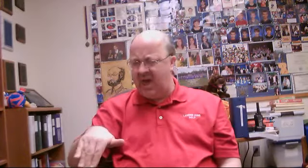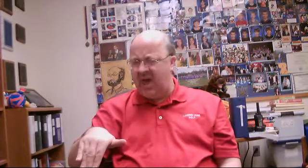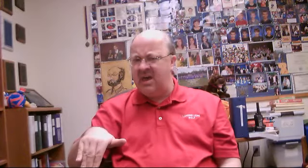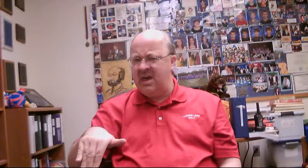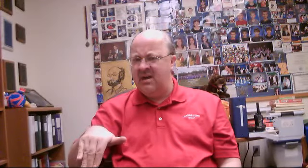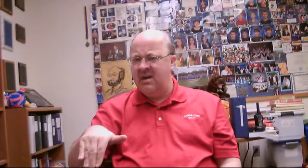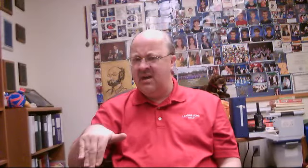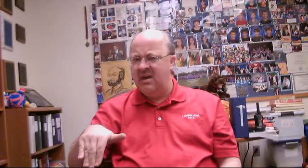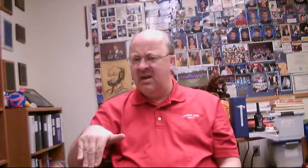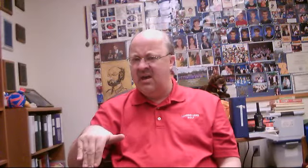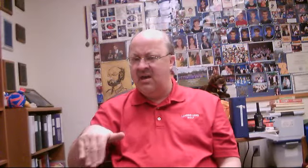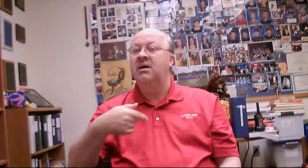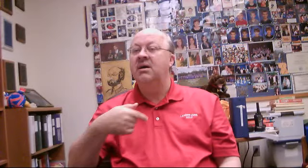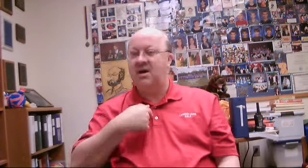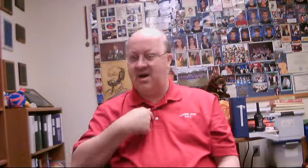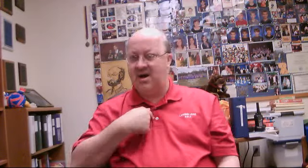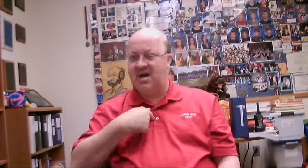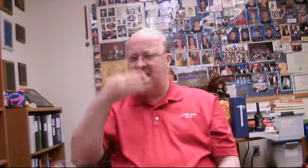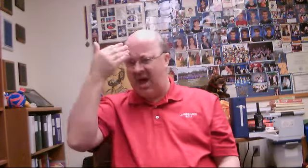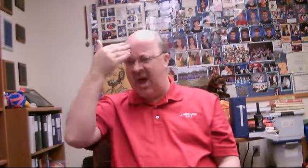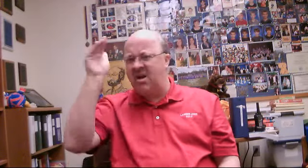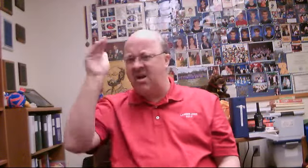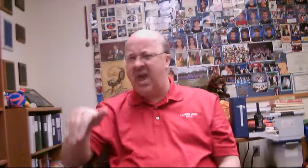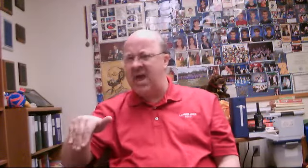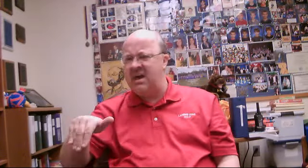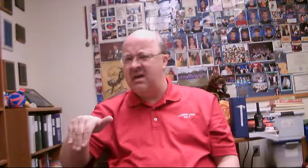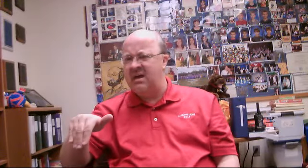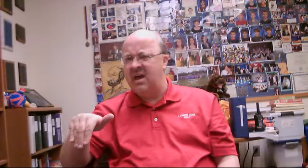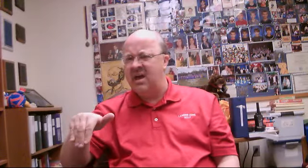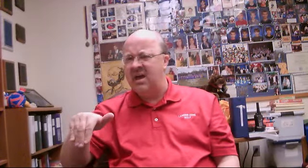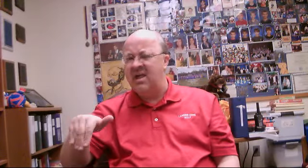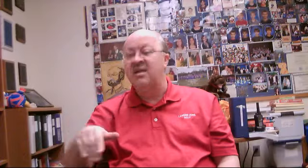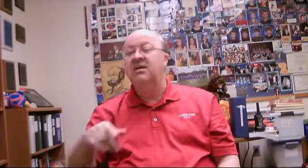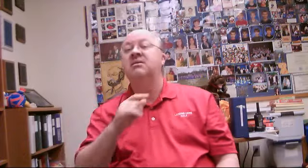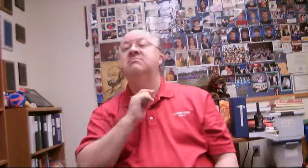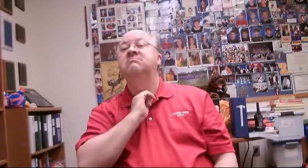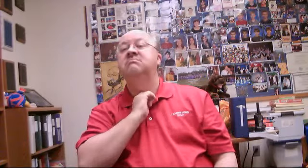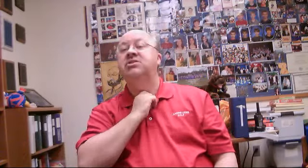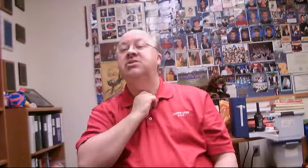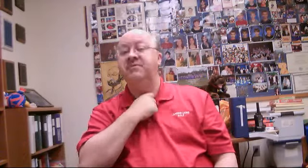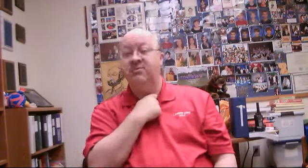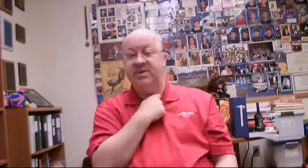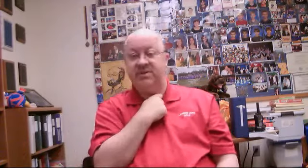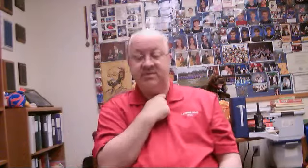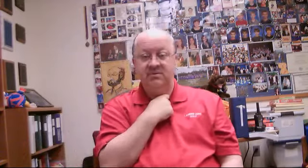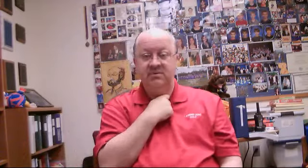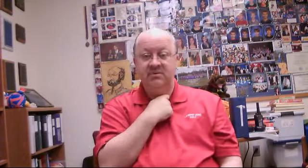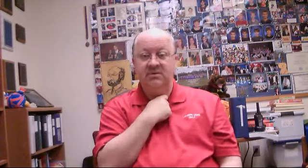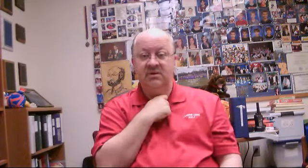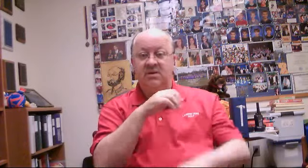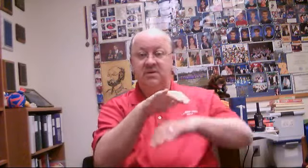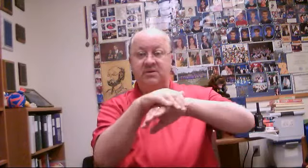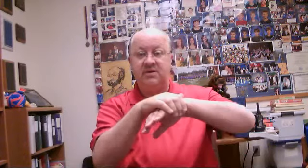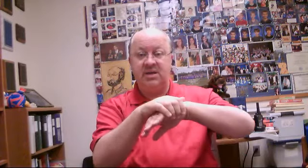that. I know that. Shut off your voice. Your